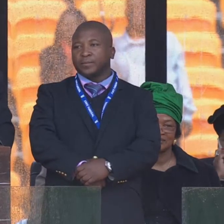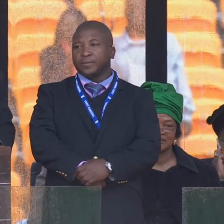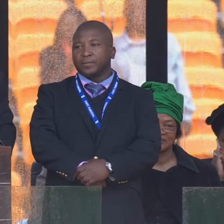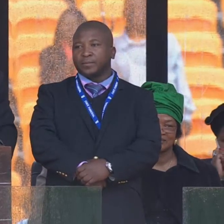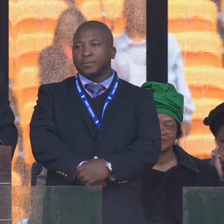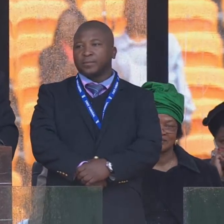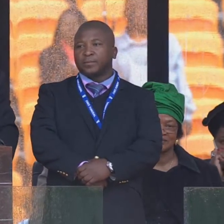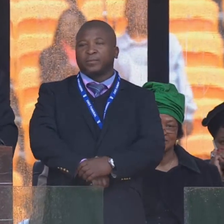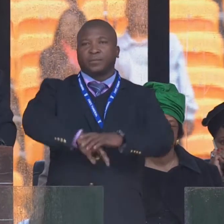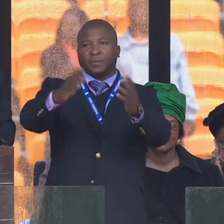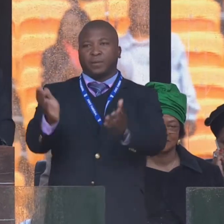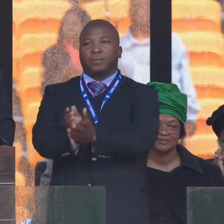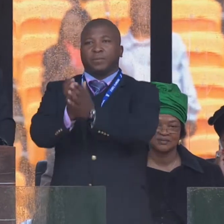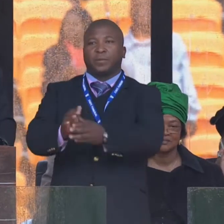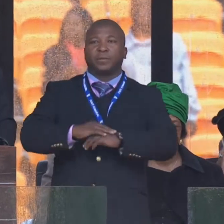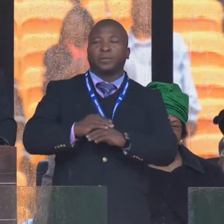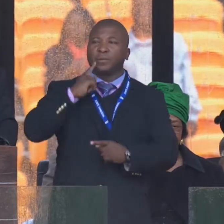The Mandela family,